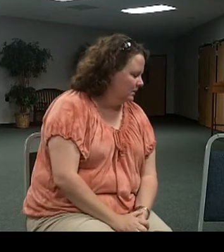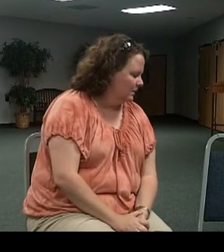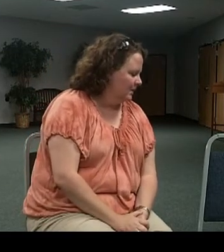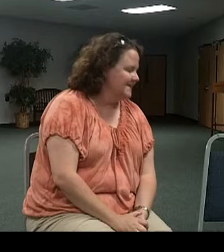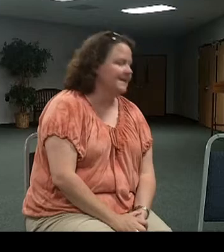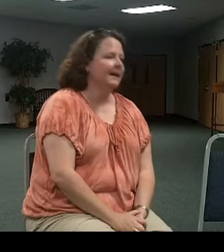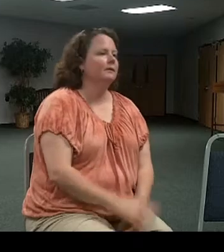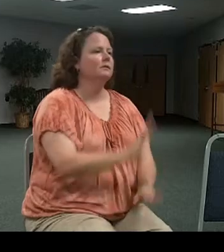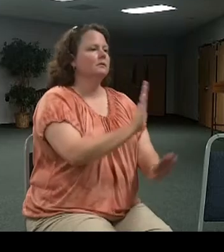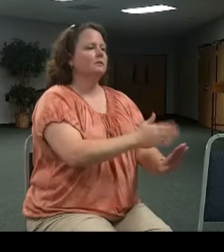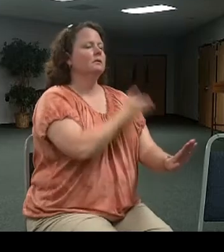Sing.